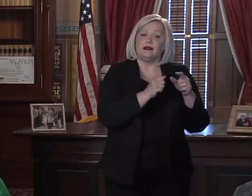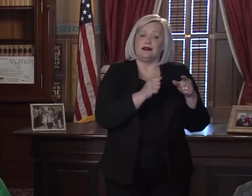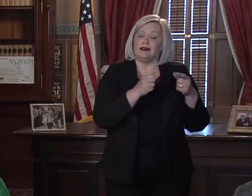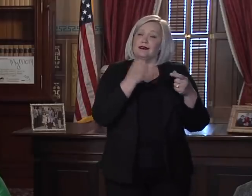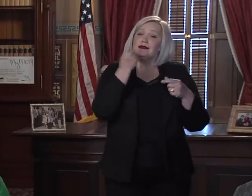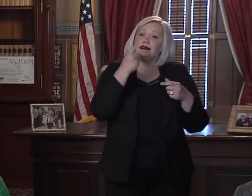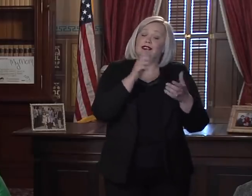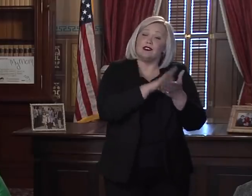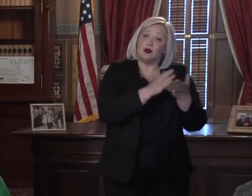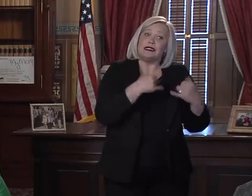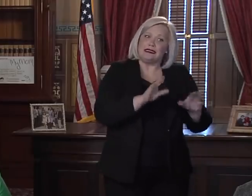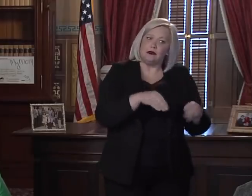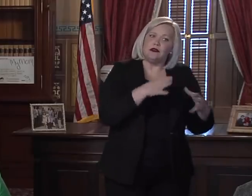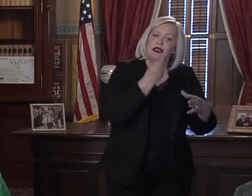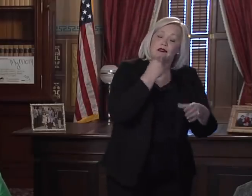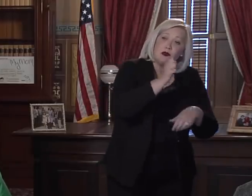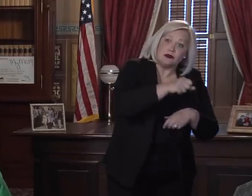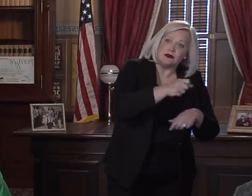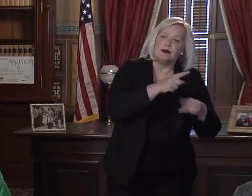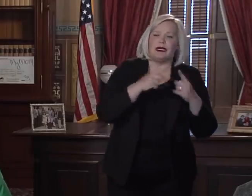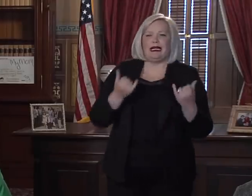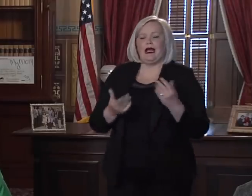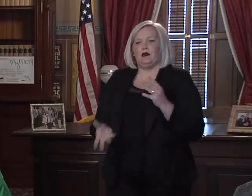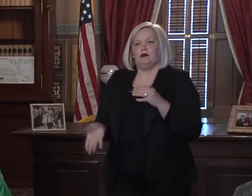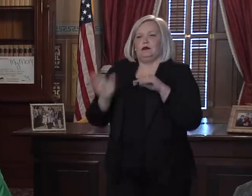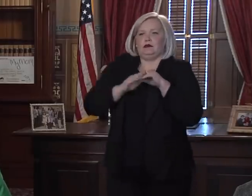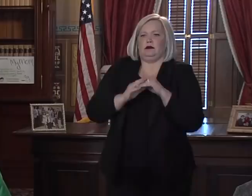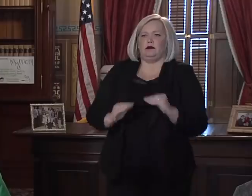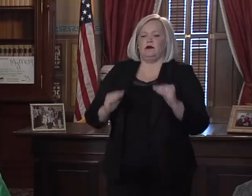school sites. We're working around the clock to